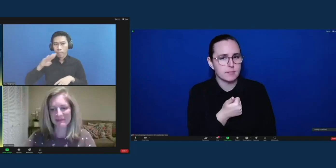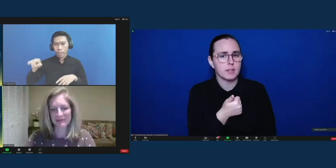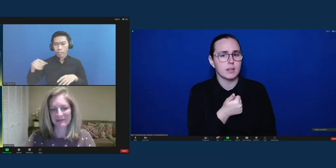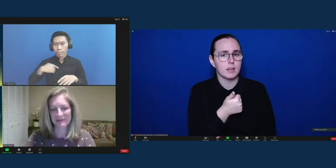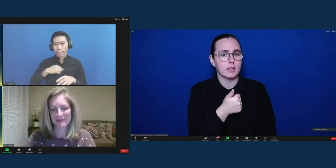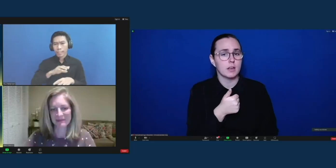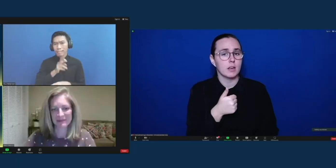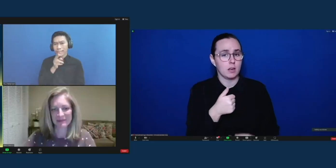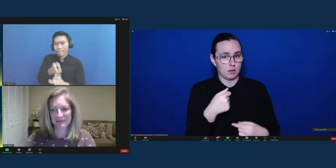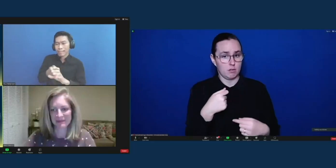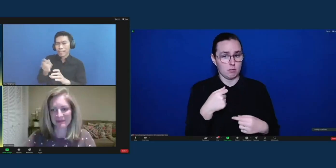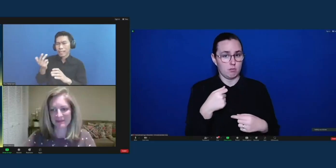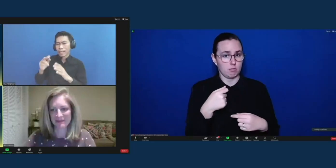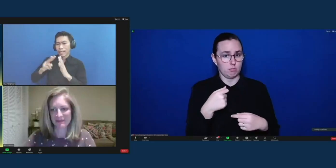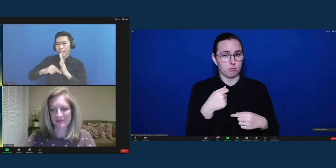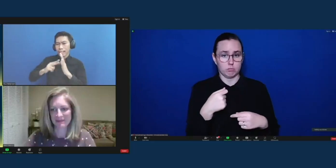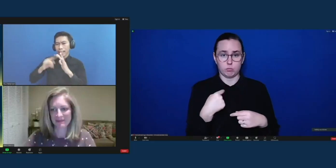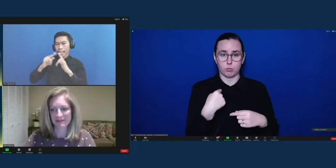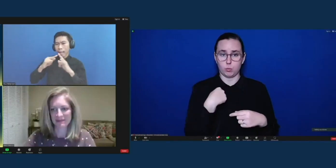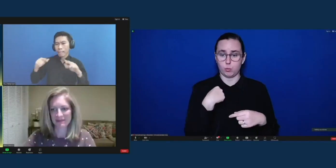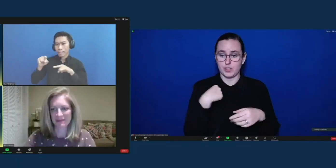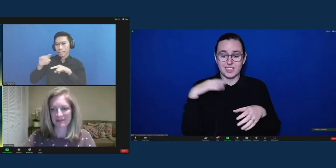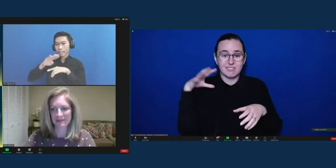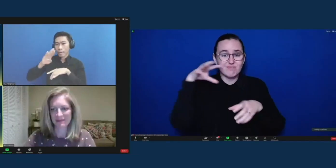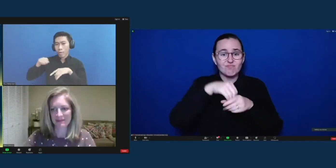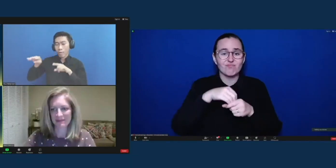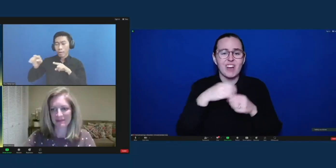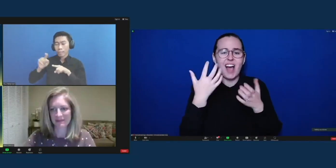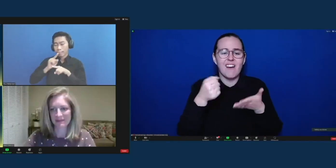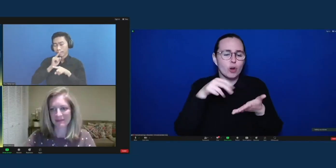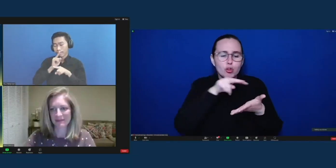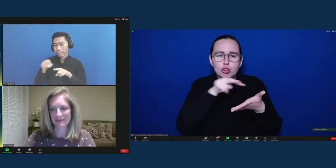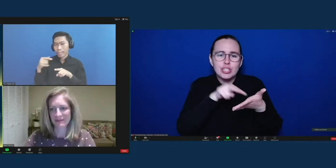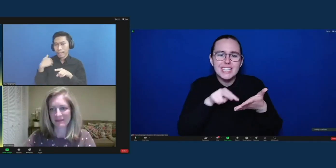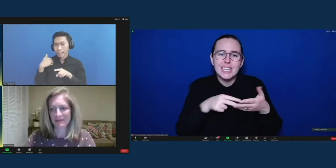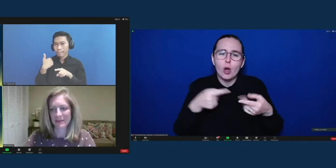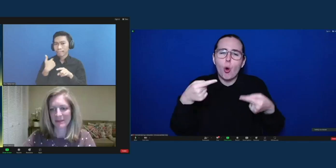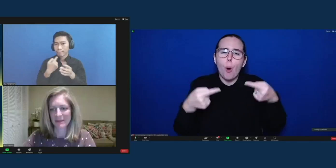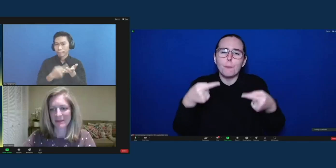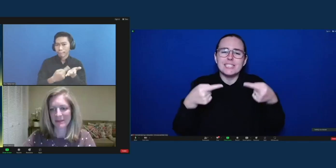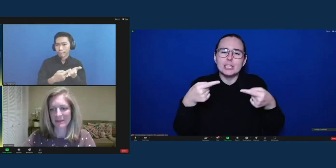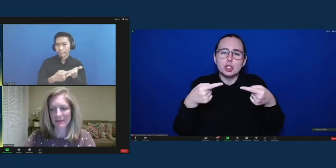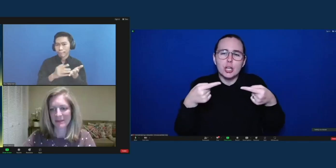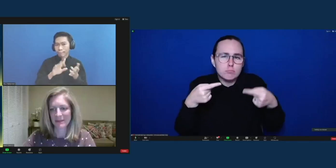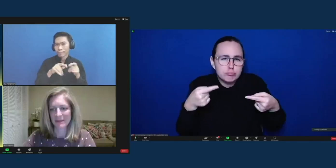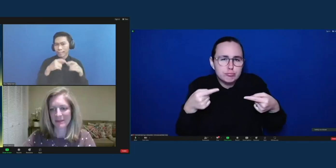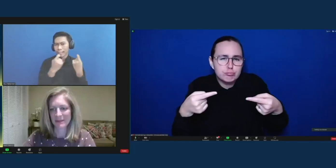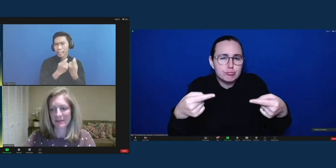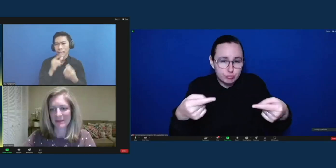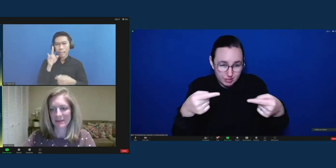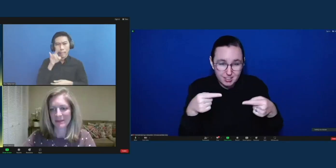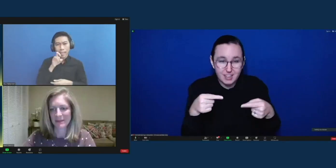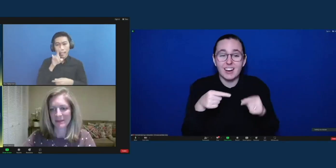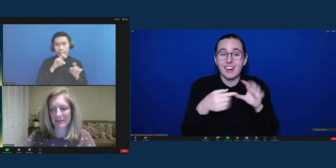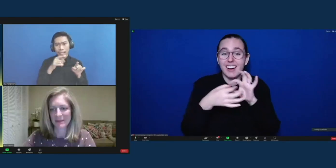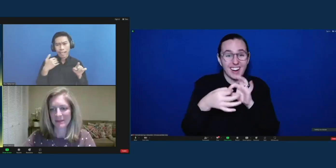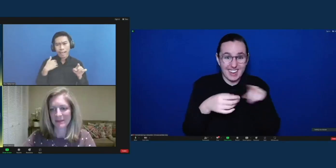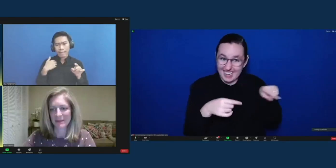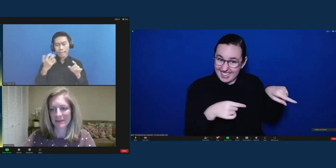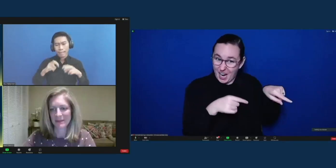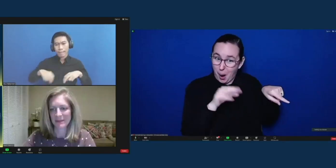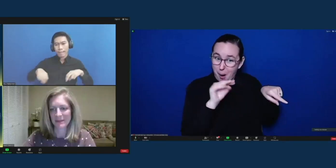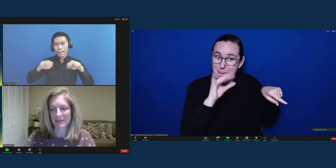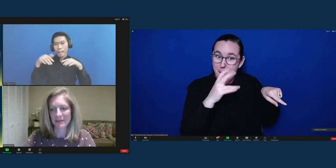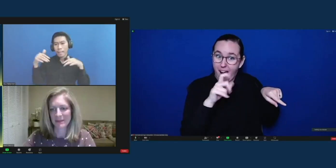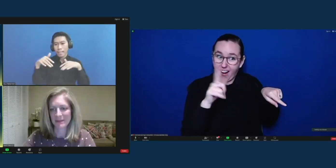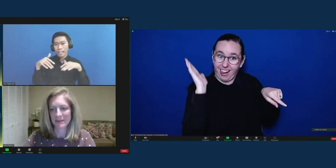camps there, and we were actually in discussion with Michael's team, and also we had one meeting in